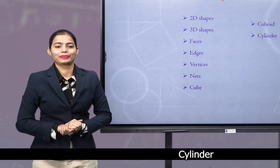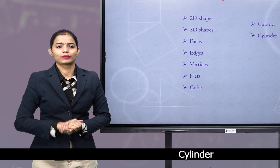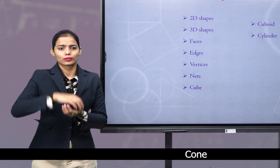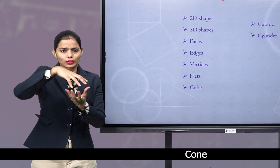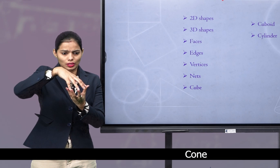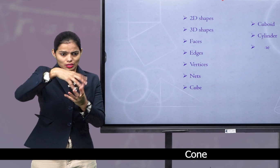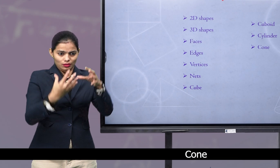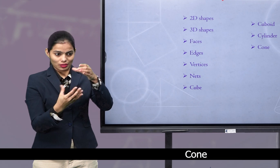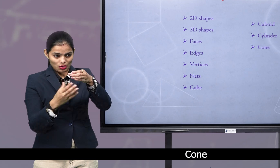cone,